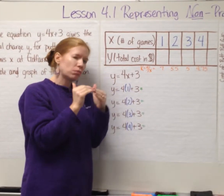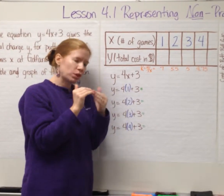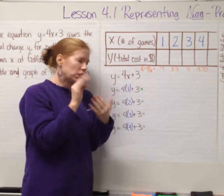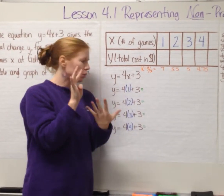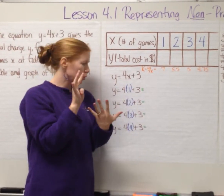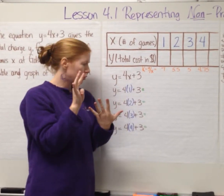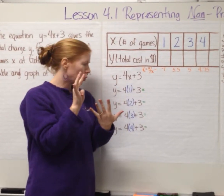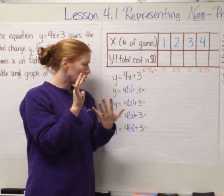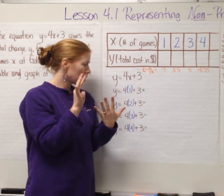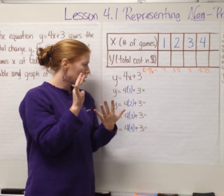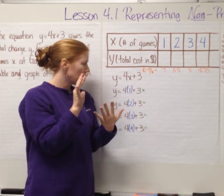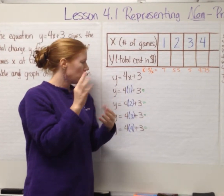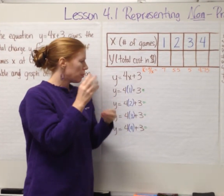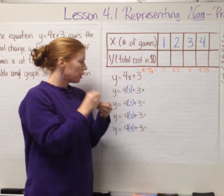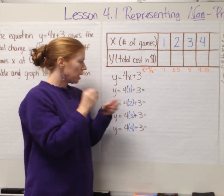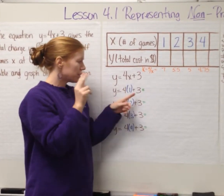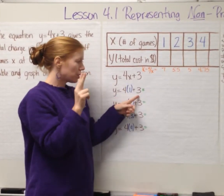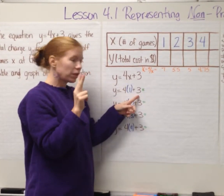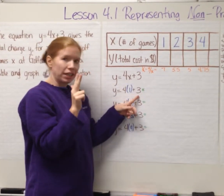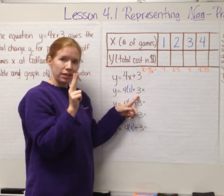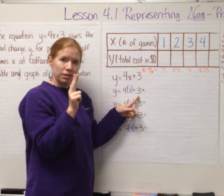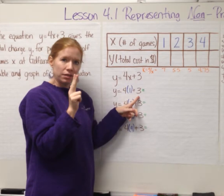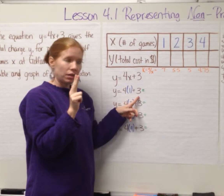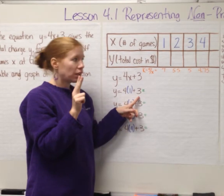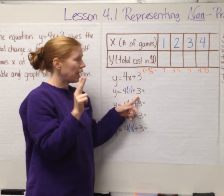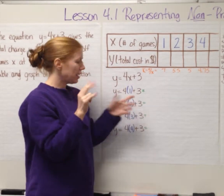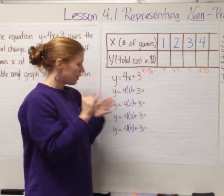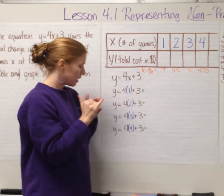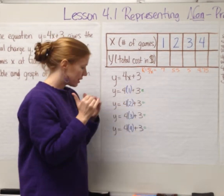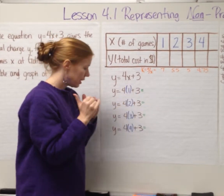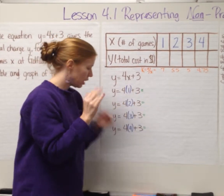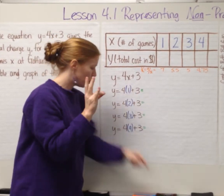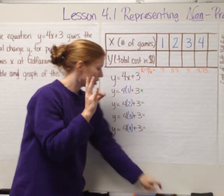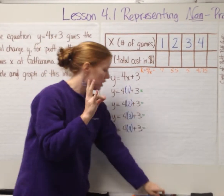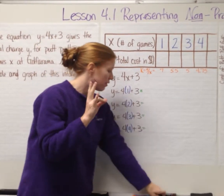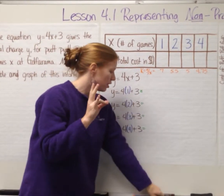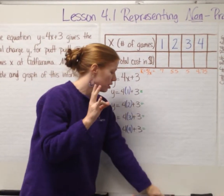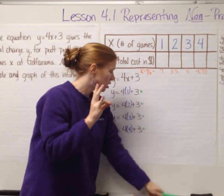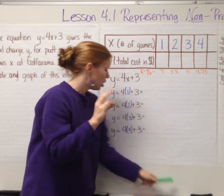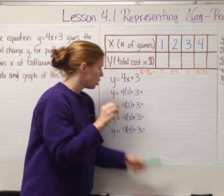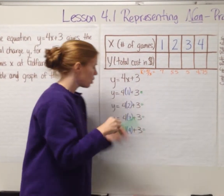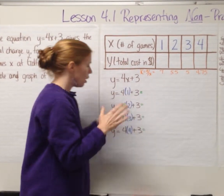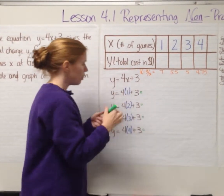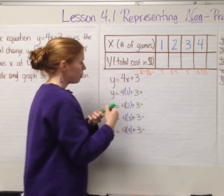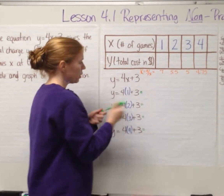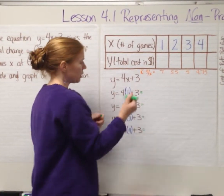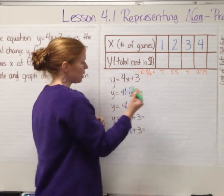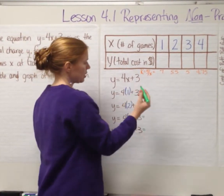which equals 4, plus 3. Okay, that's going to equal 7. So I'm going to put that